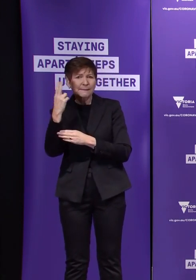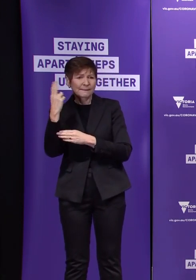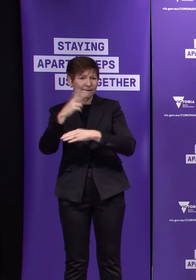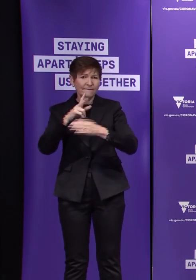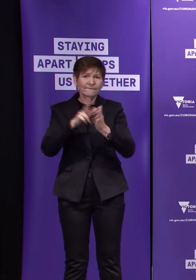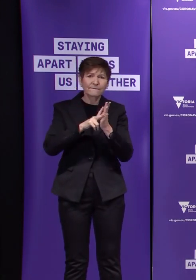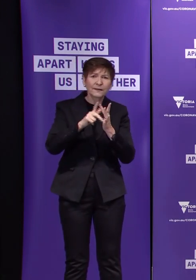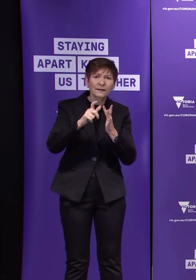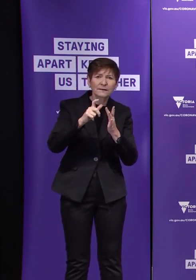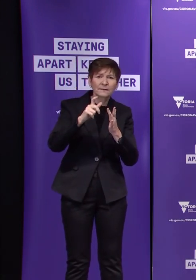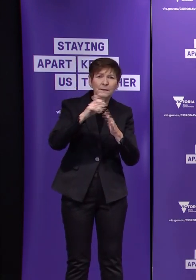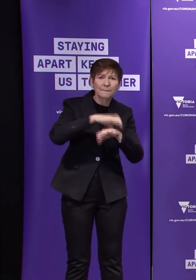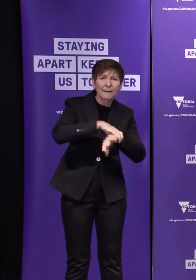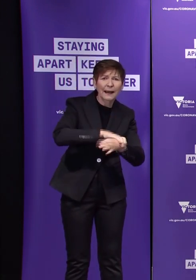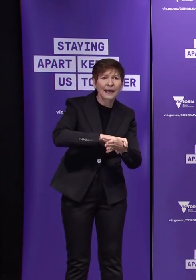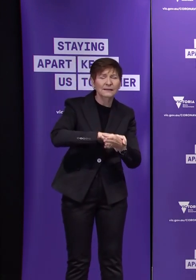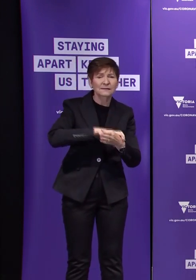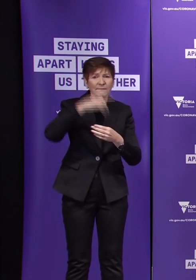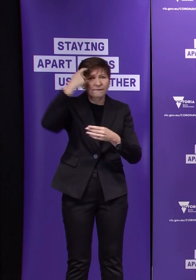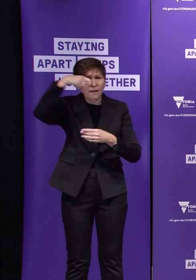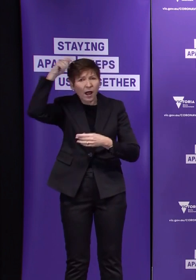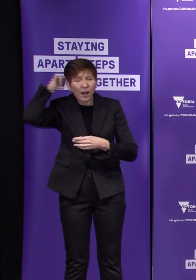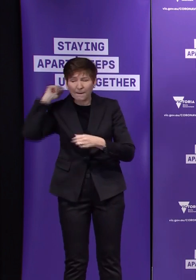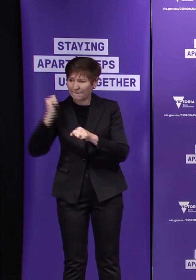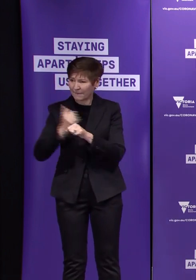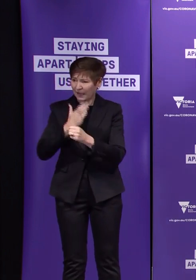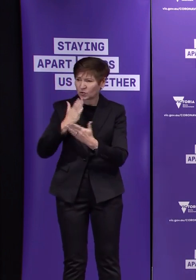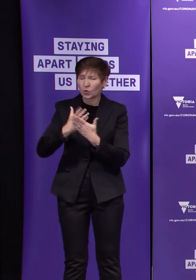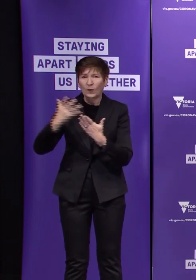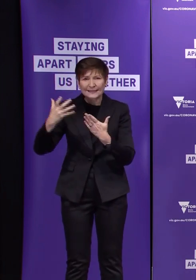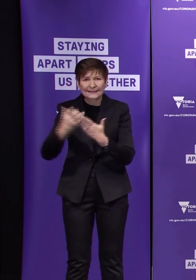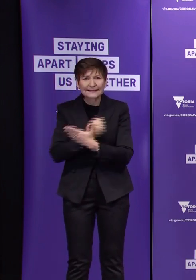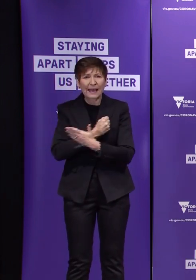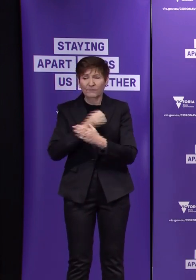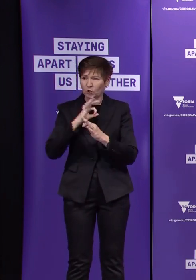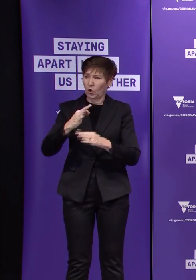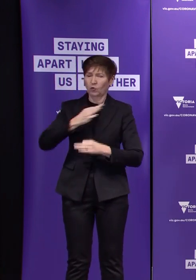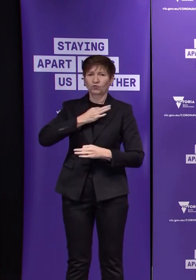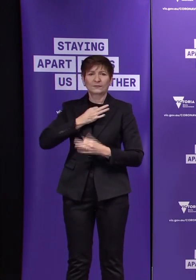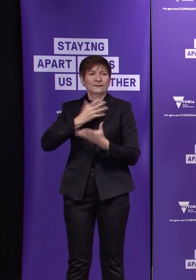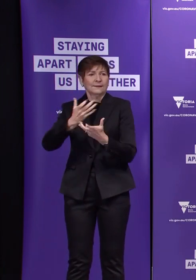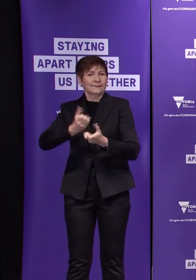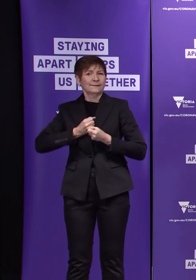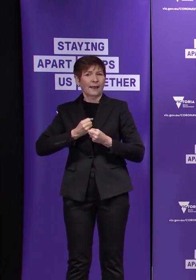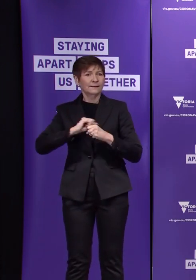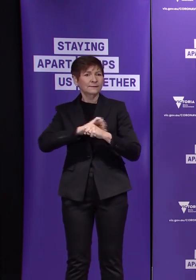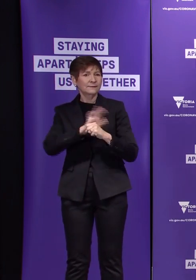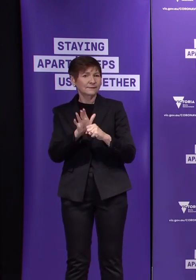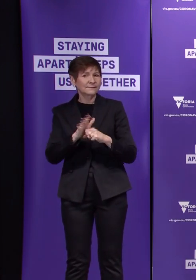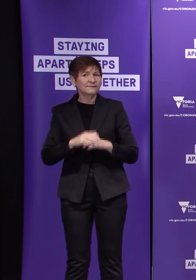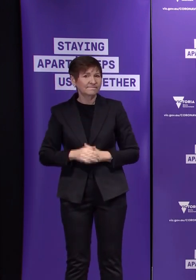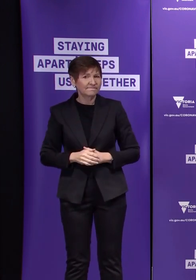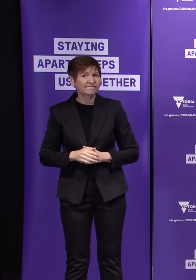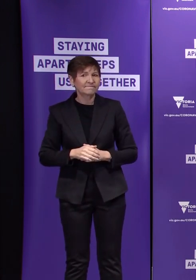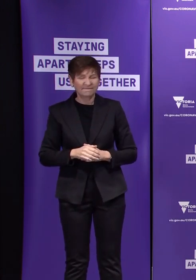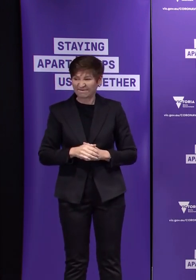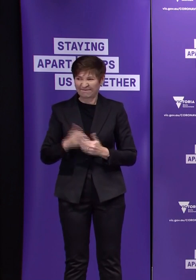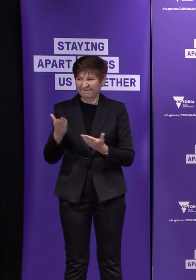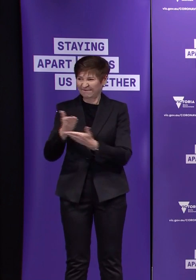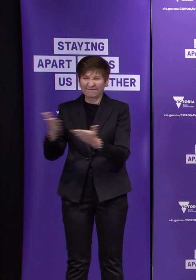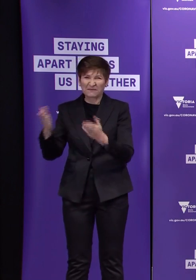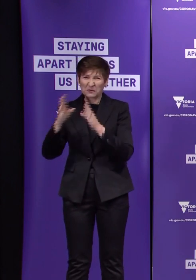safe and our emergency services well, and particularly our big health team that are doing amazing